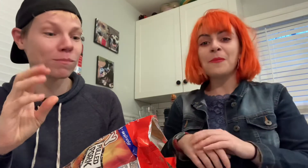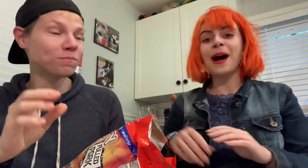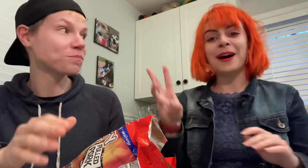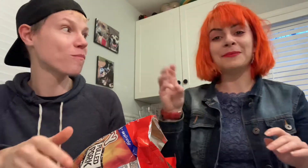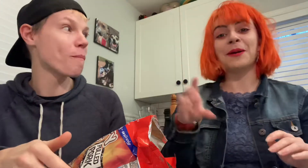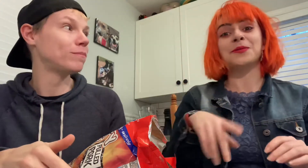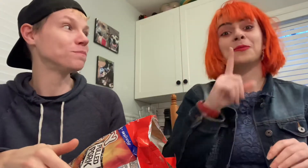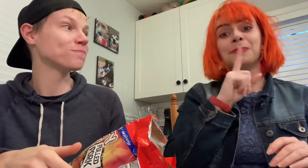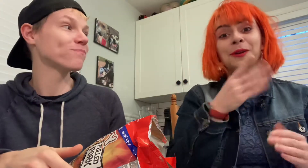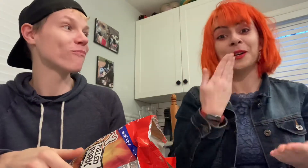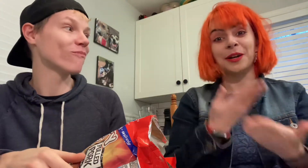Wow, that one's really good.